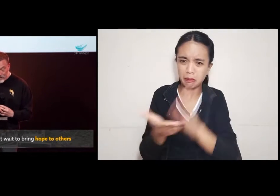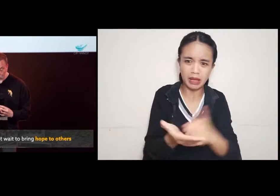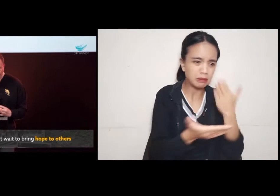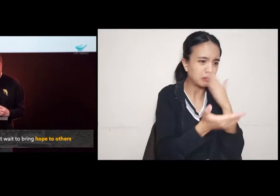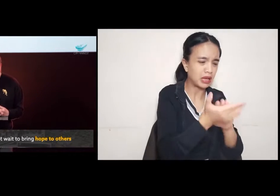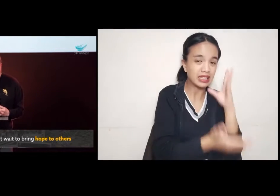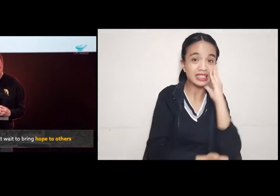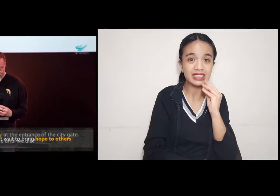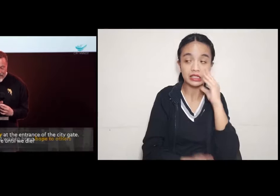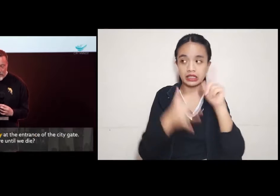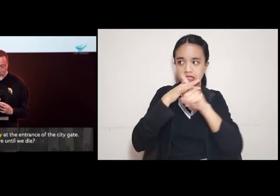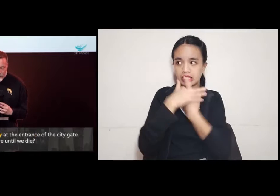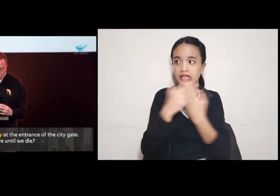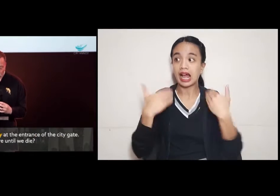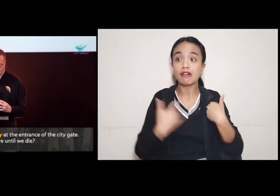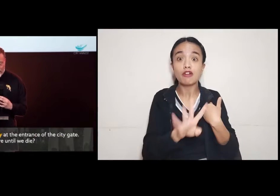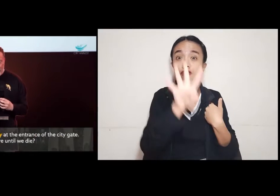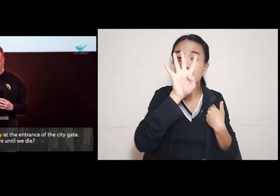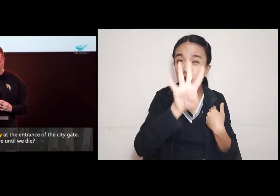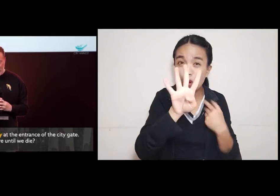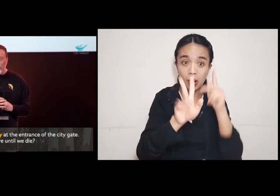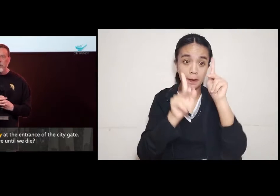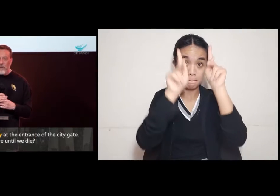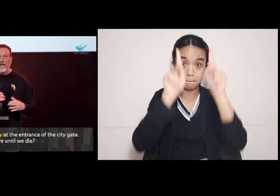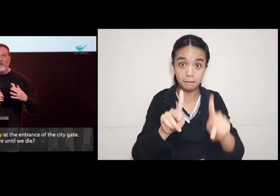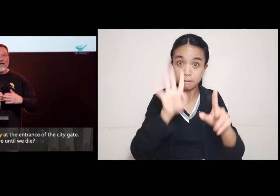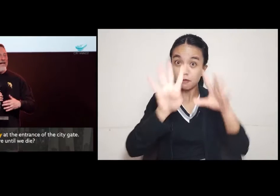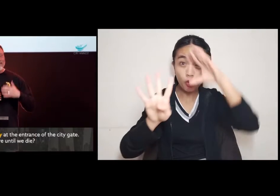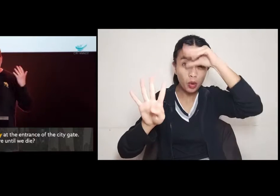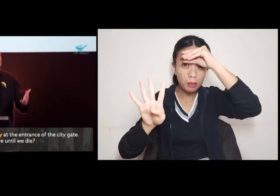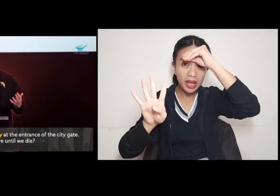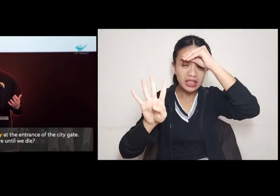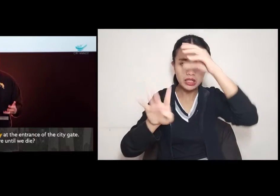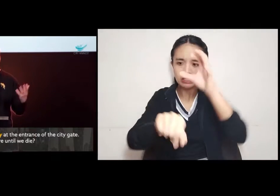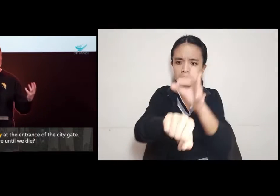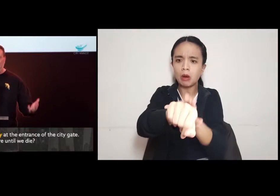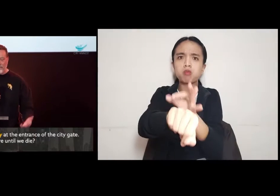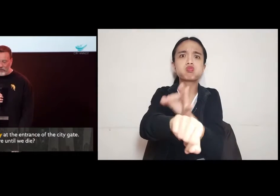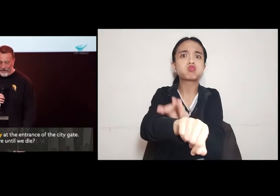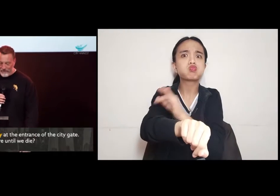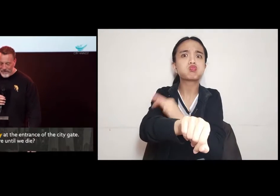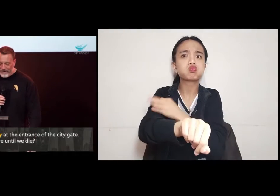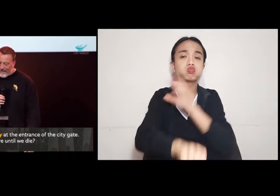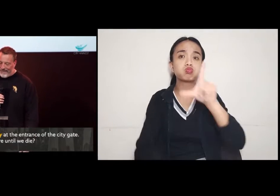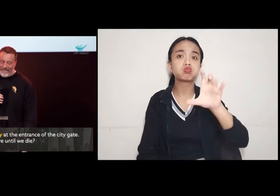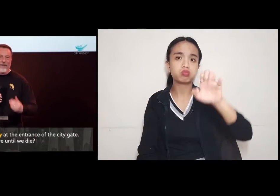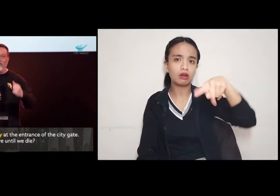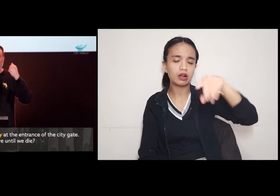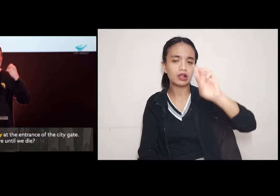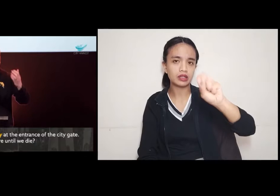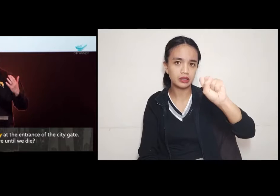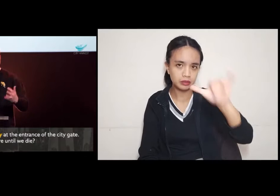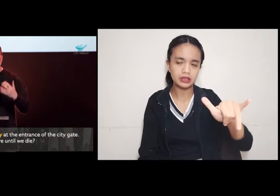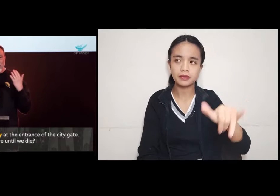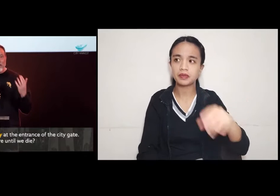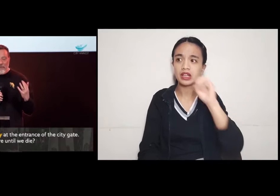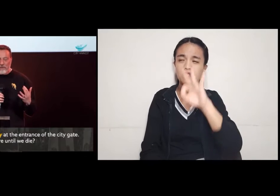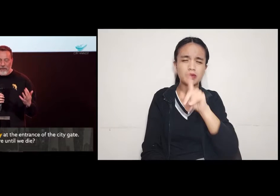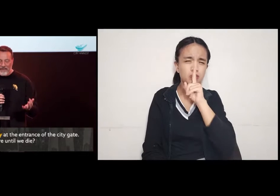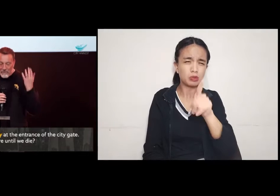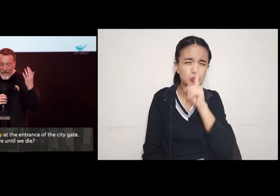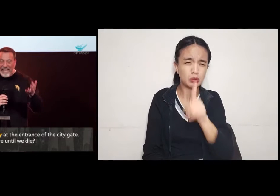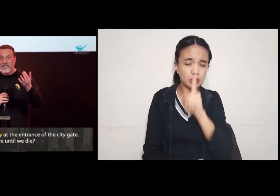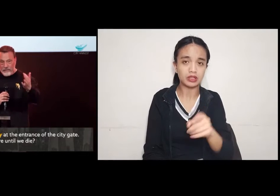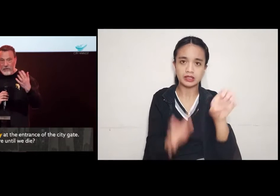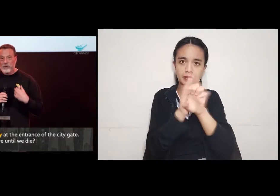Now, let's just go back to the beginning. It says, now there were four men with leprosy, which, by the way, is a terrible way to tell your life story. If you feel like you're in a really